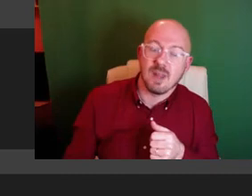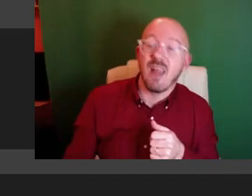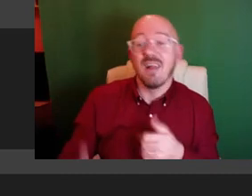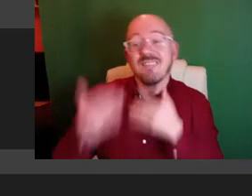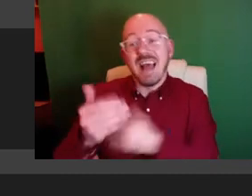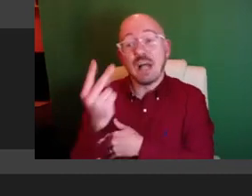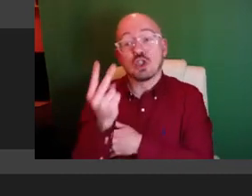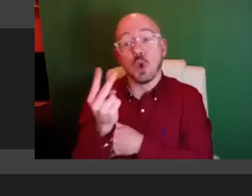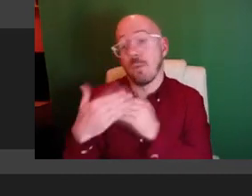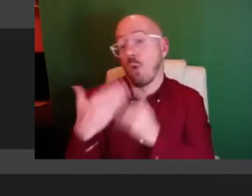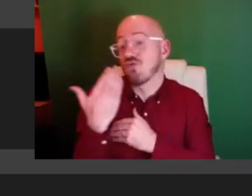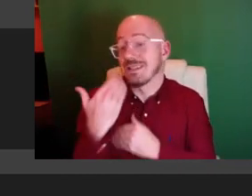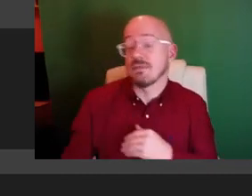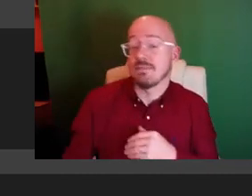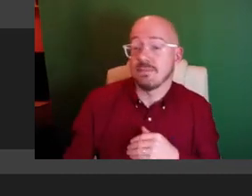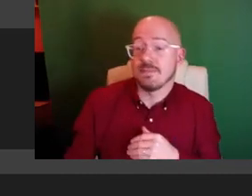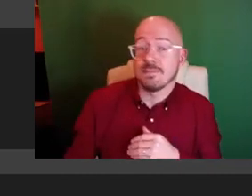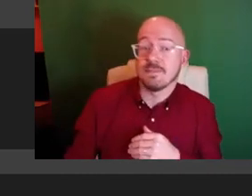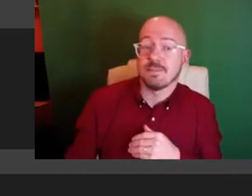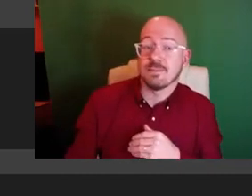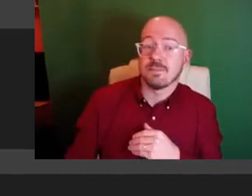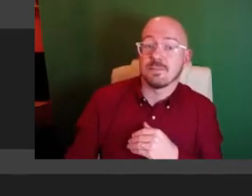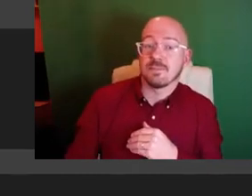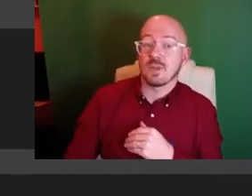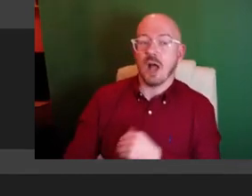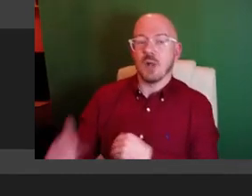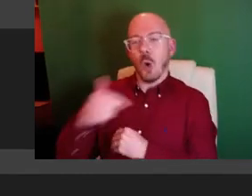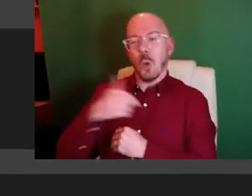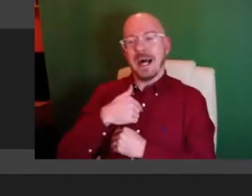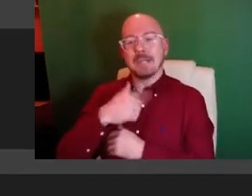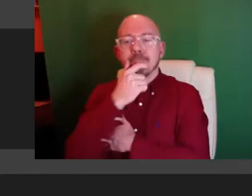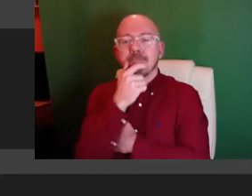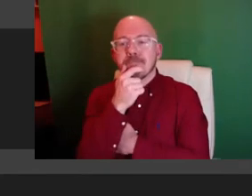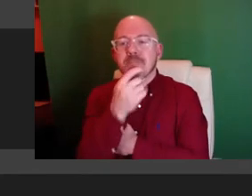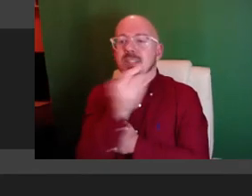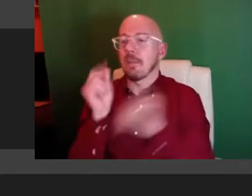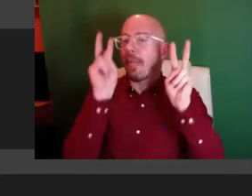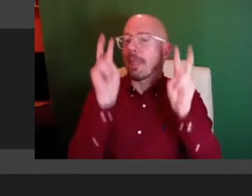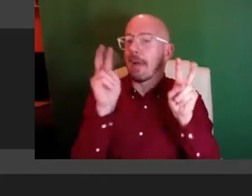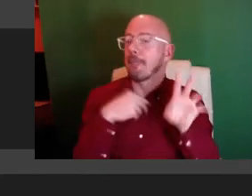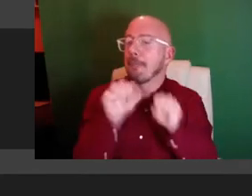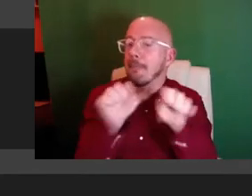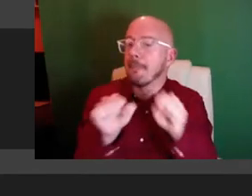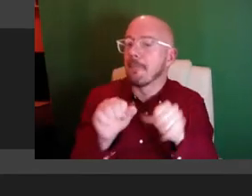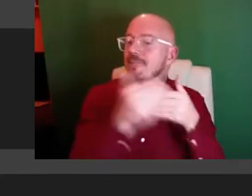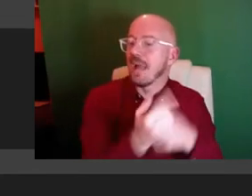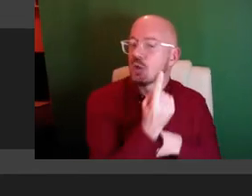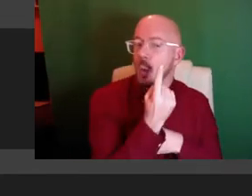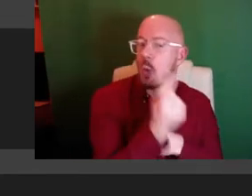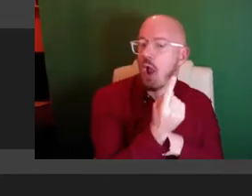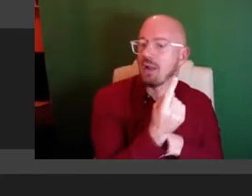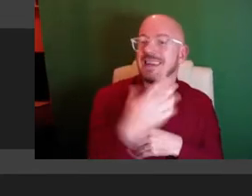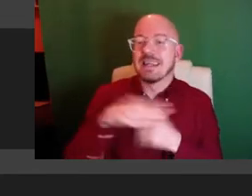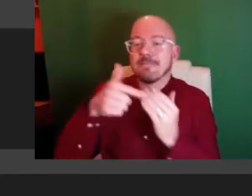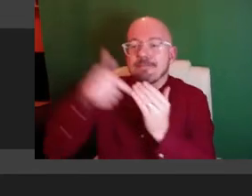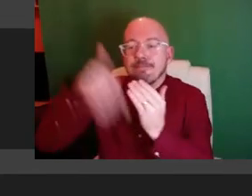That's just a brief touchstone, if you like, of some of the recommendations that we've made. With regards to phase 2,